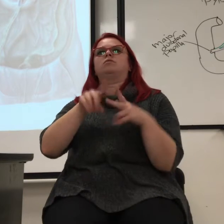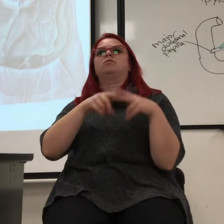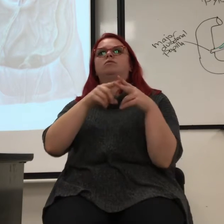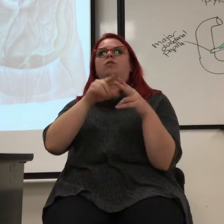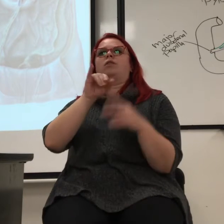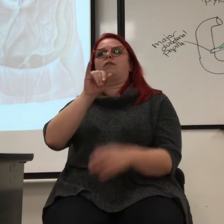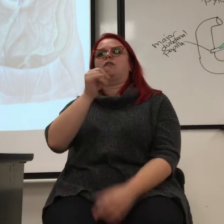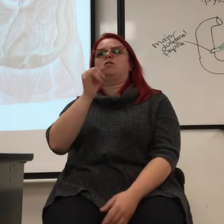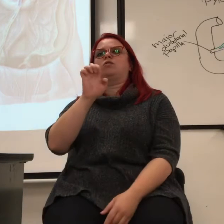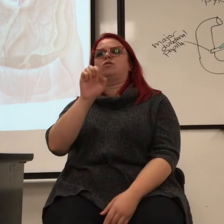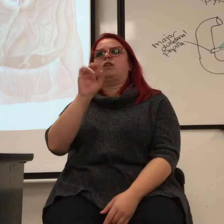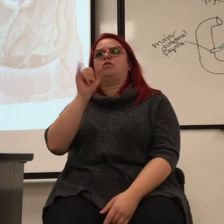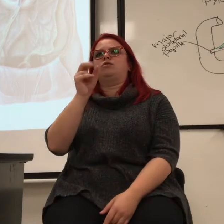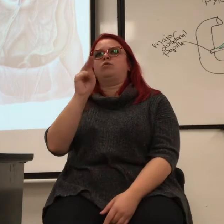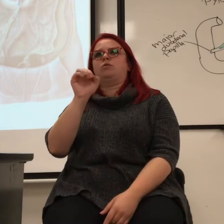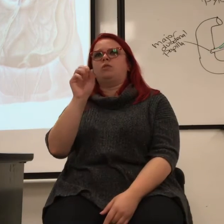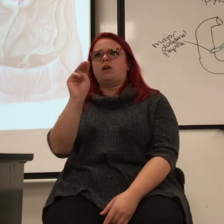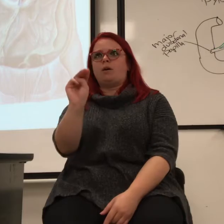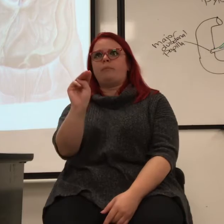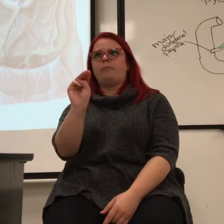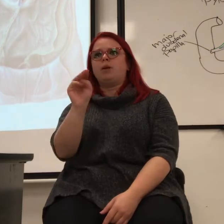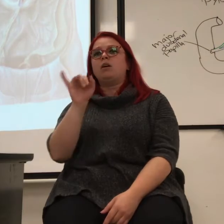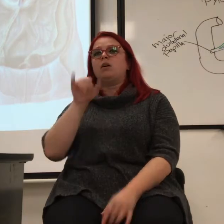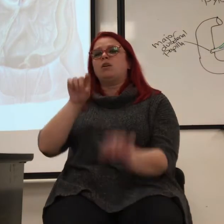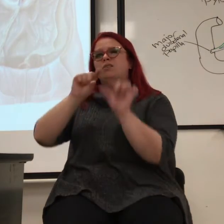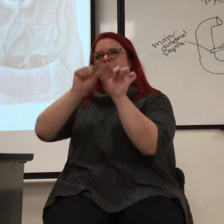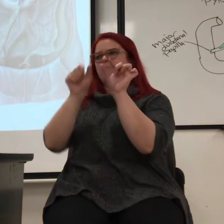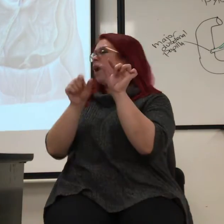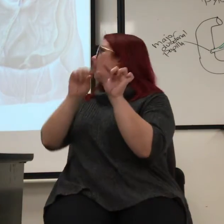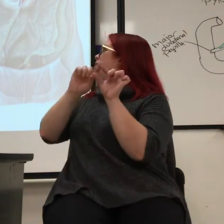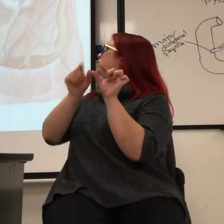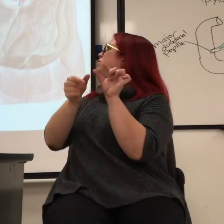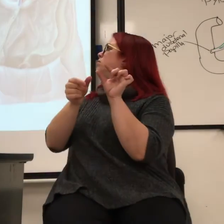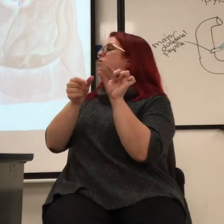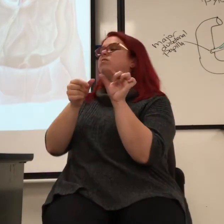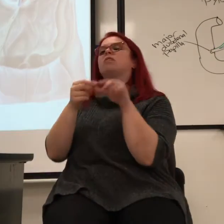jejunum. So they call this little bend the